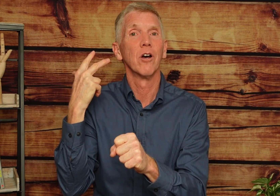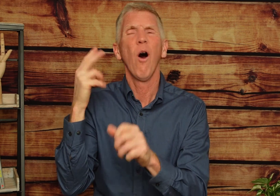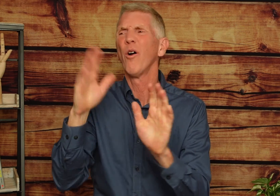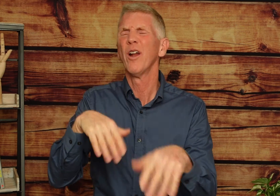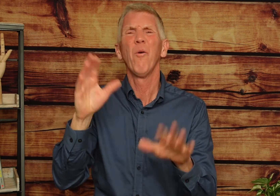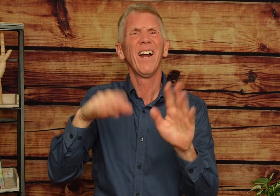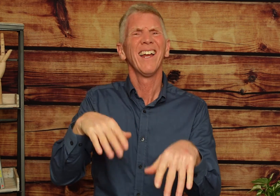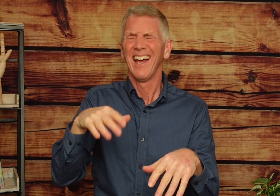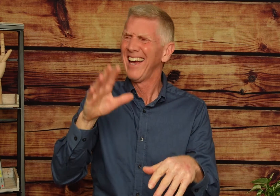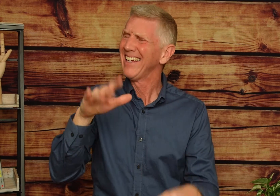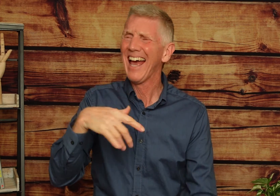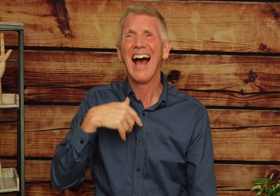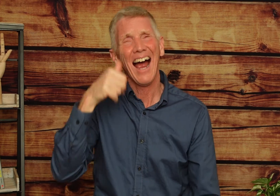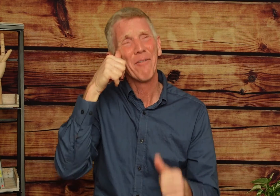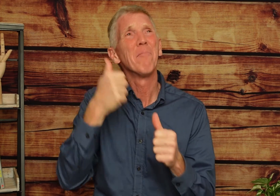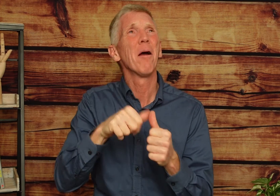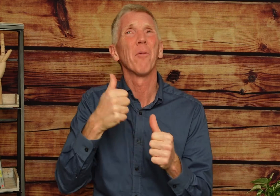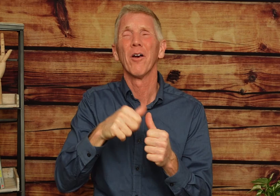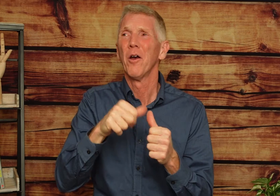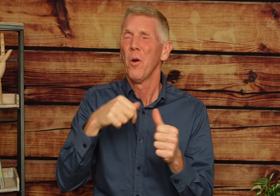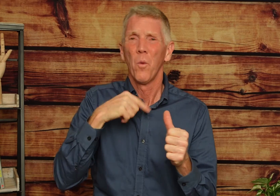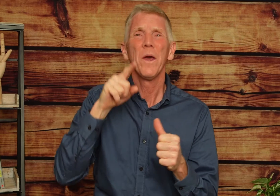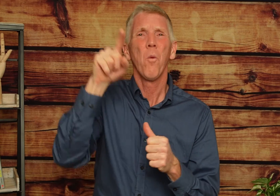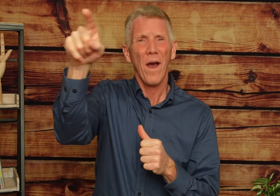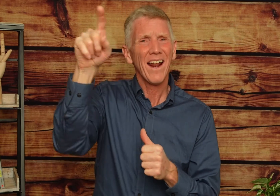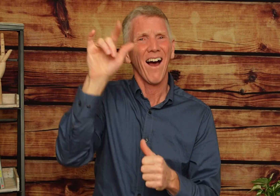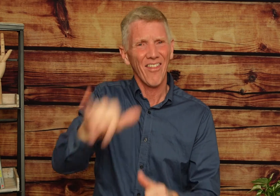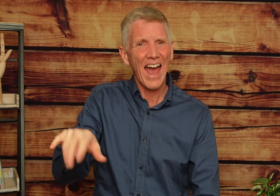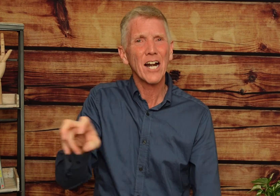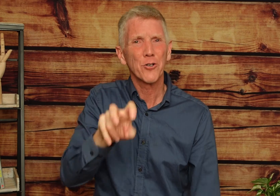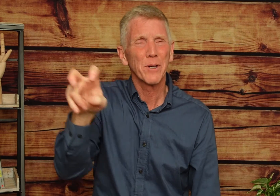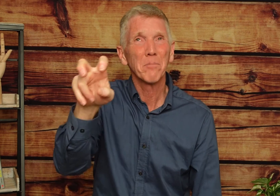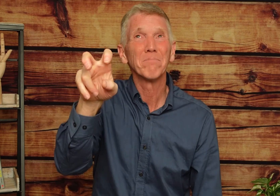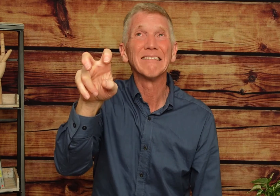oh, you know what? Yeah, I remember, we went on that trip